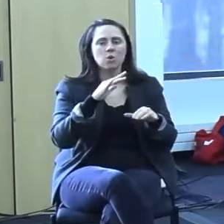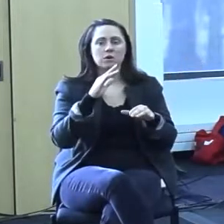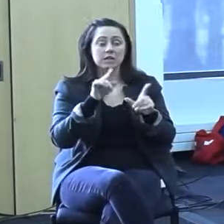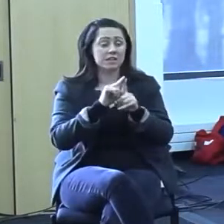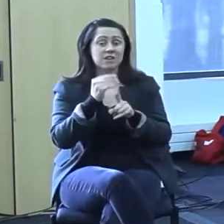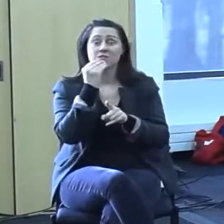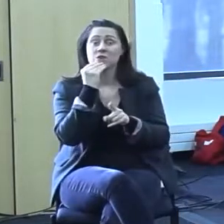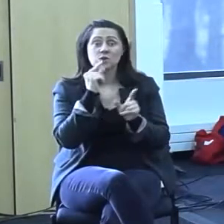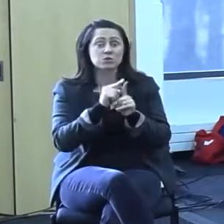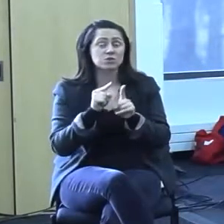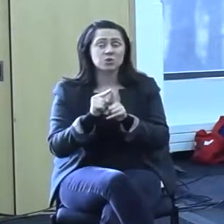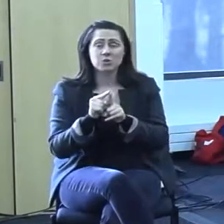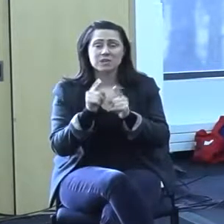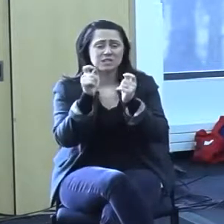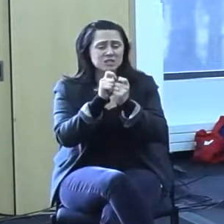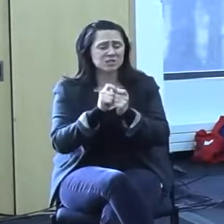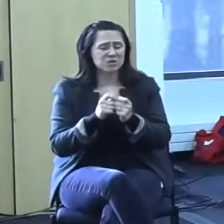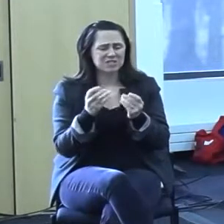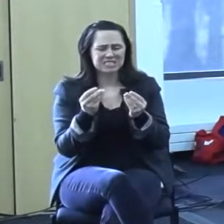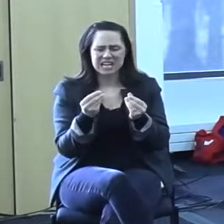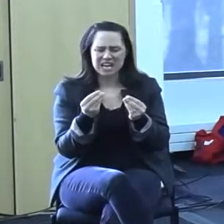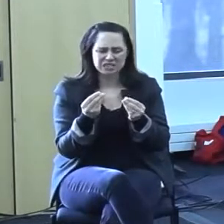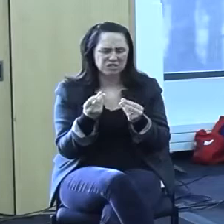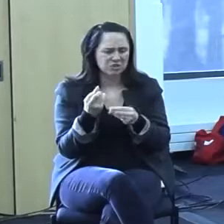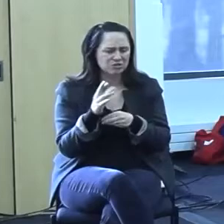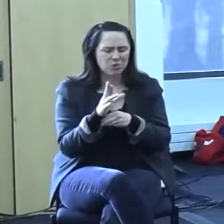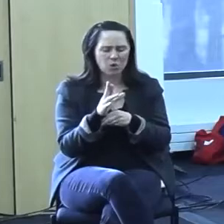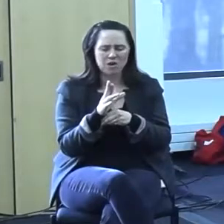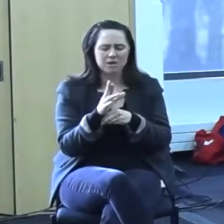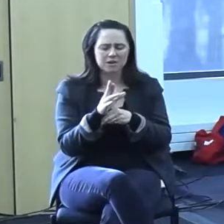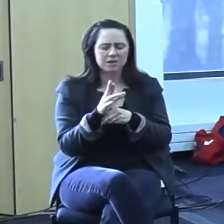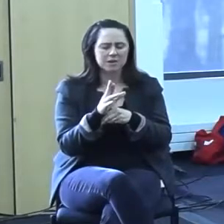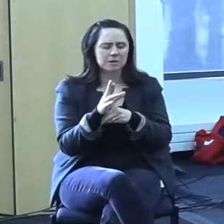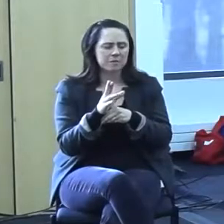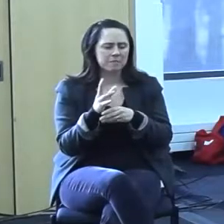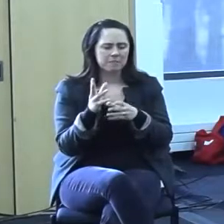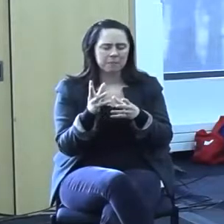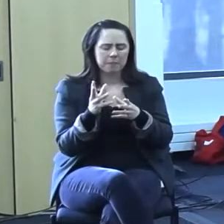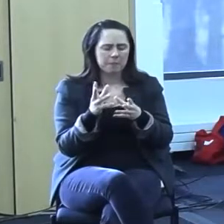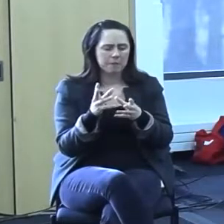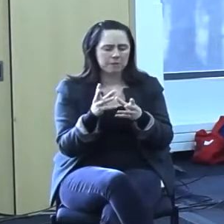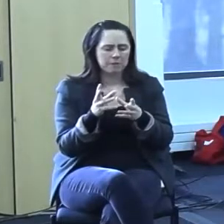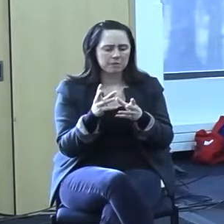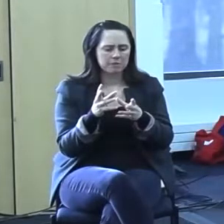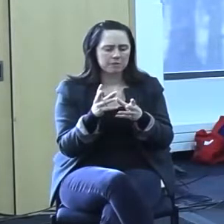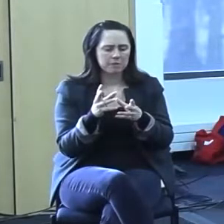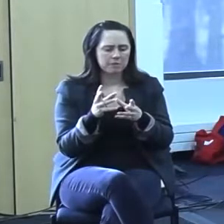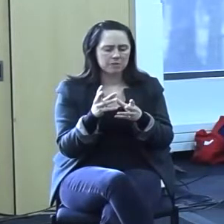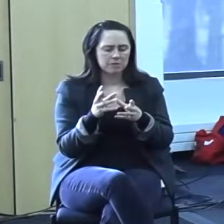even food too, like there's certain textures, or as well as